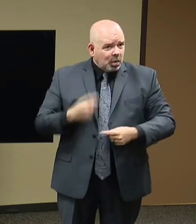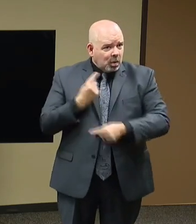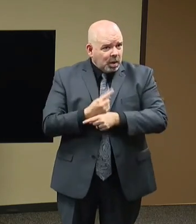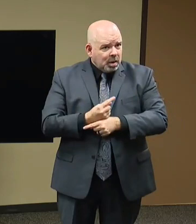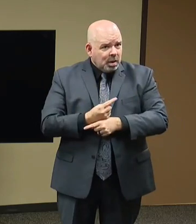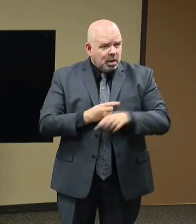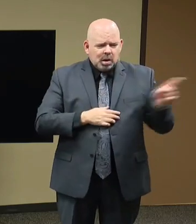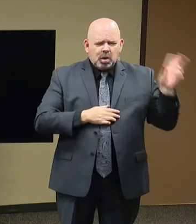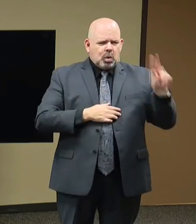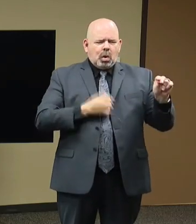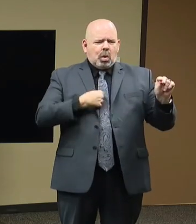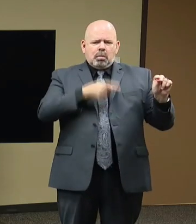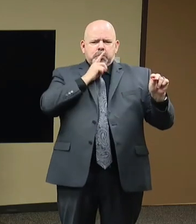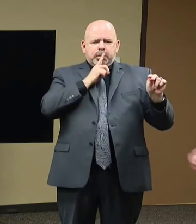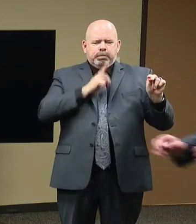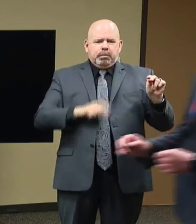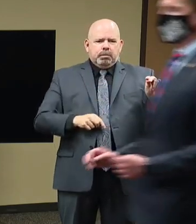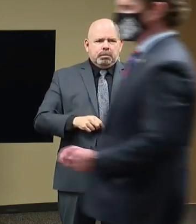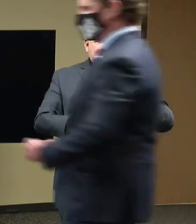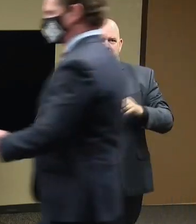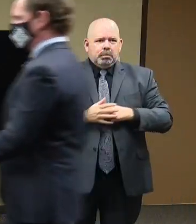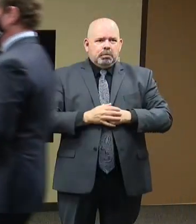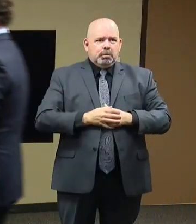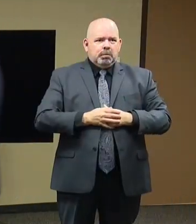Come on in, please.